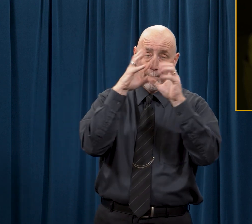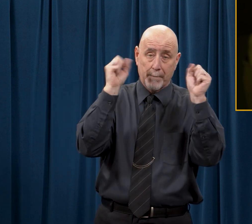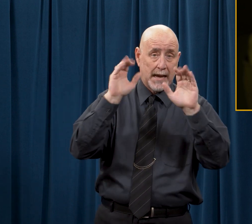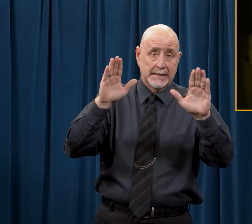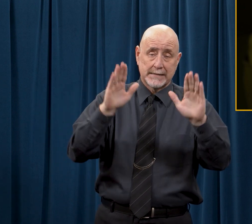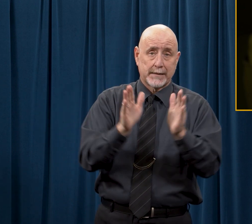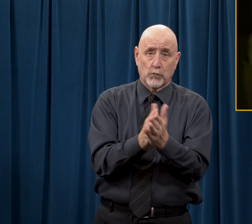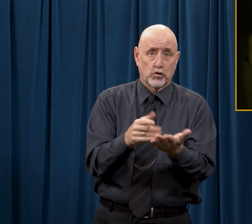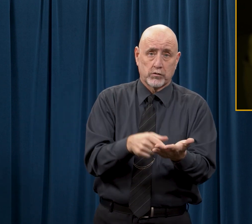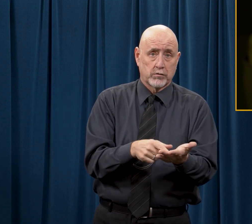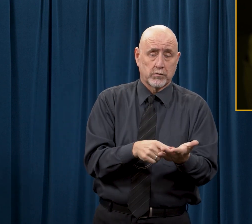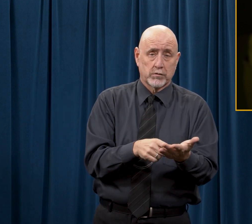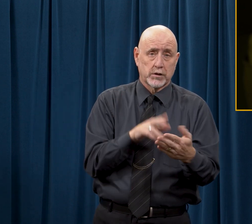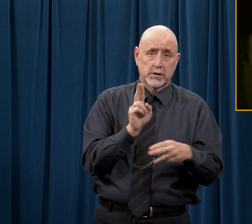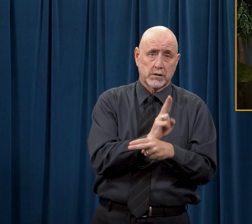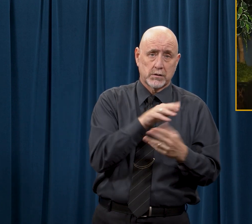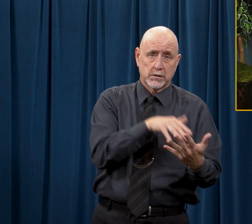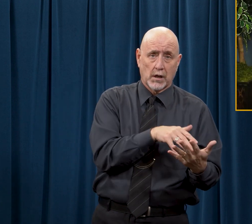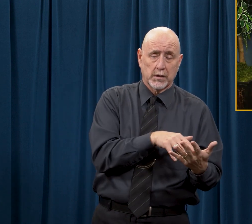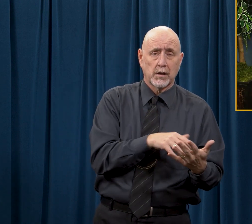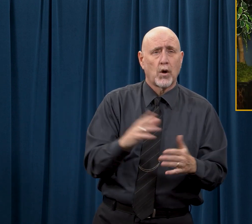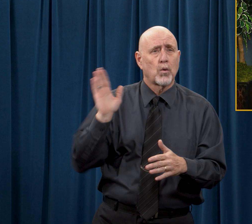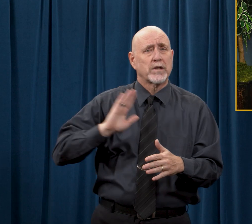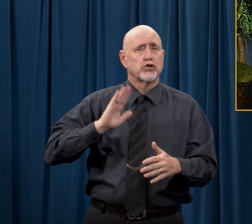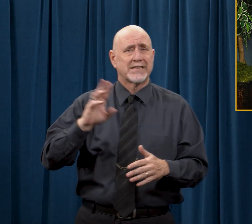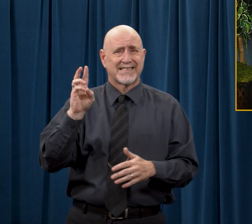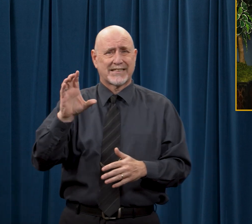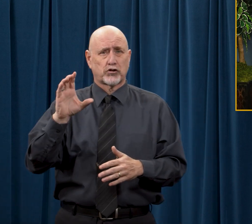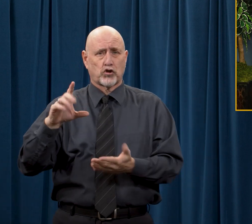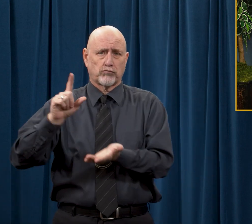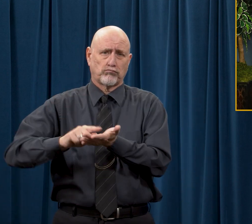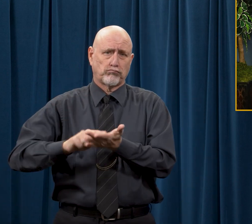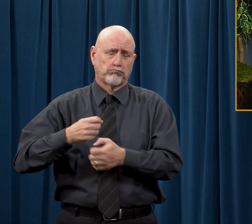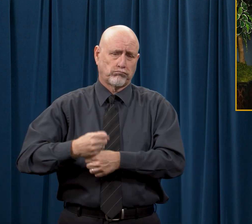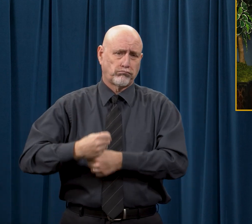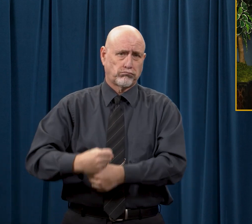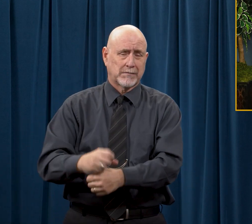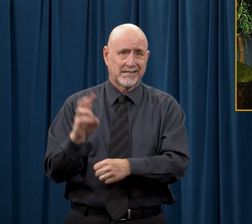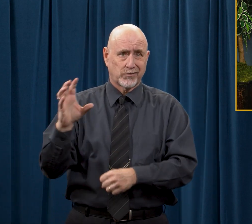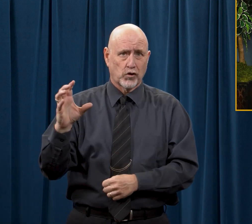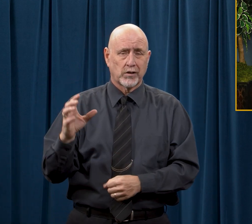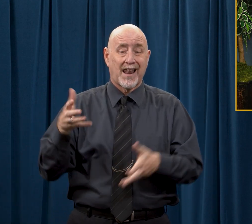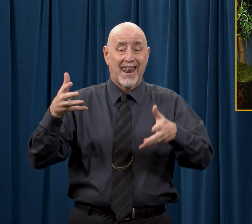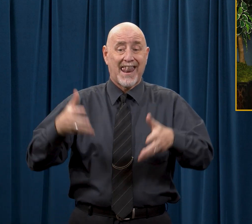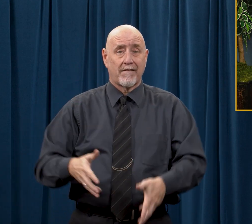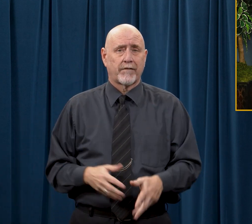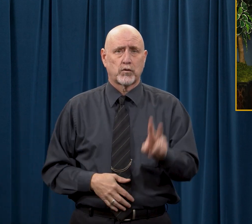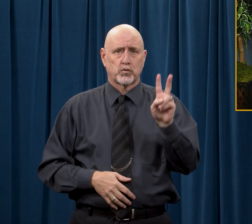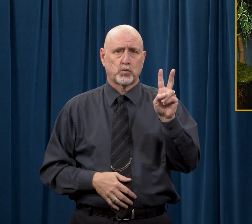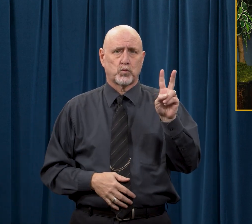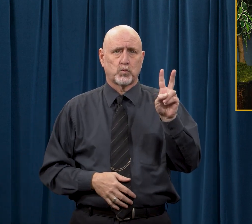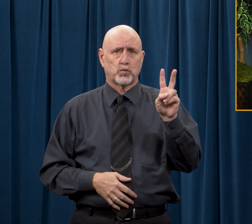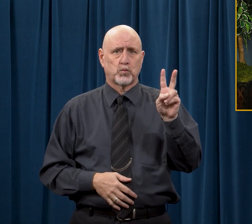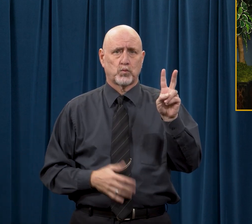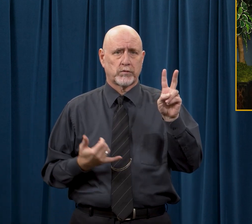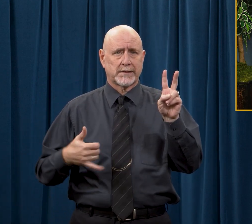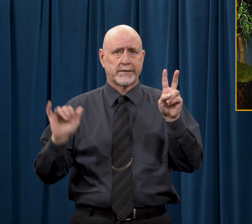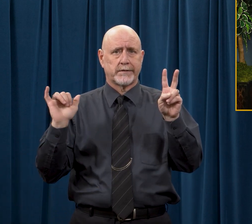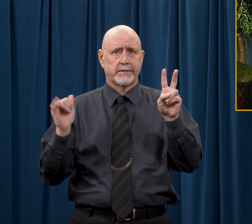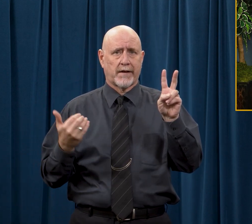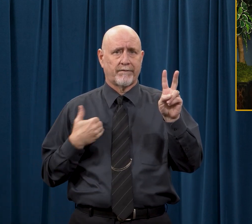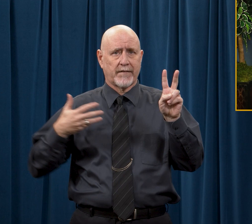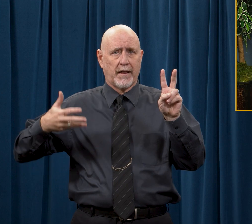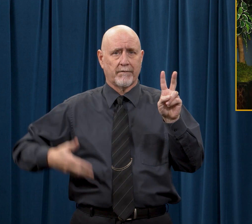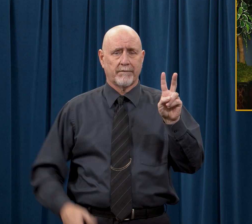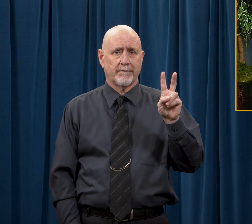was an amazing study tool. There were originally 600 of these produced, but only 2 are